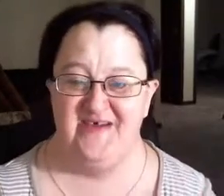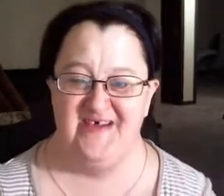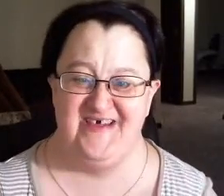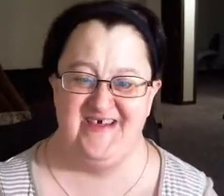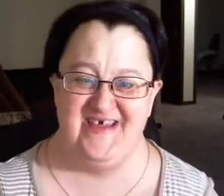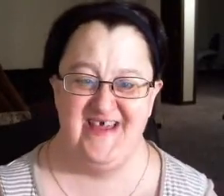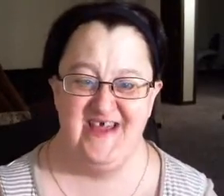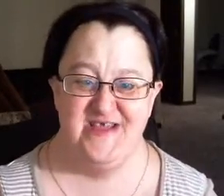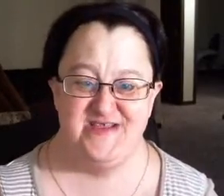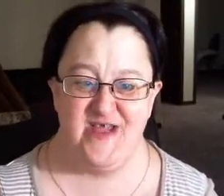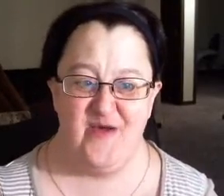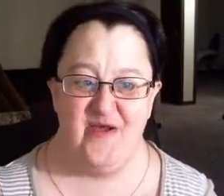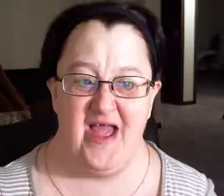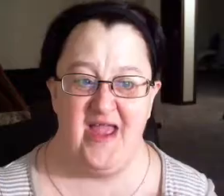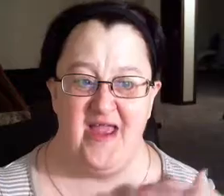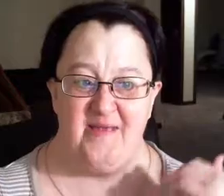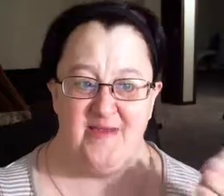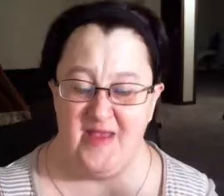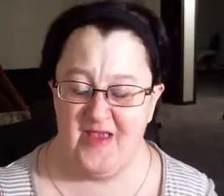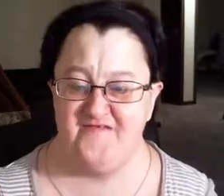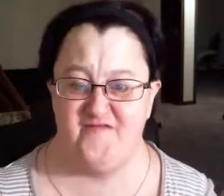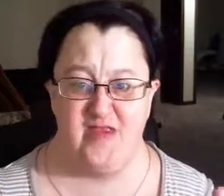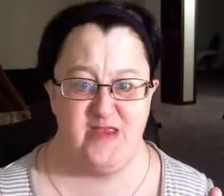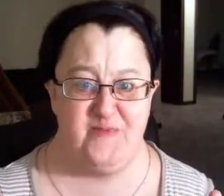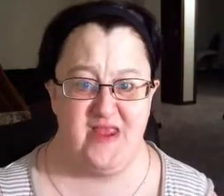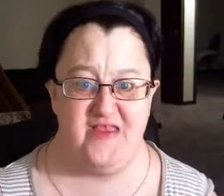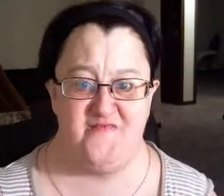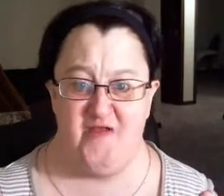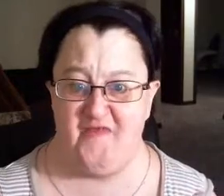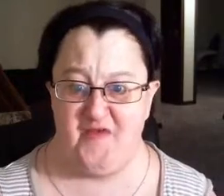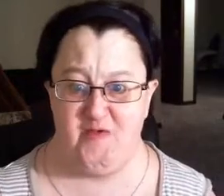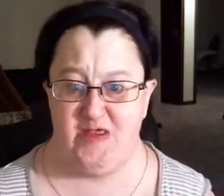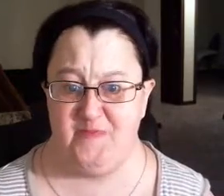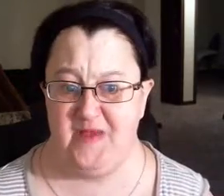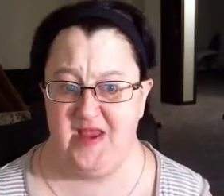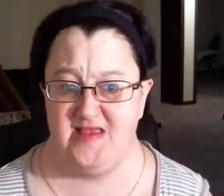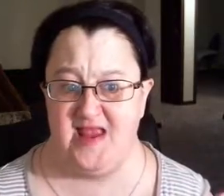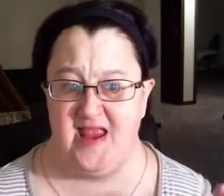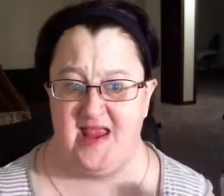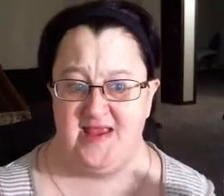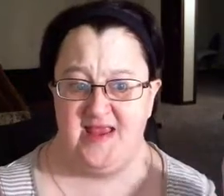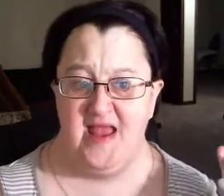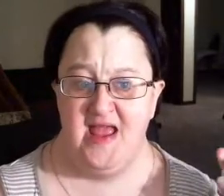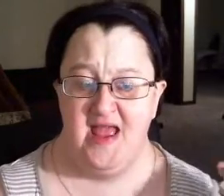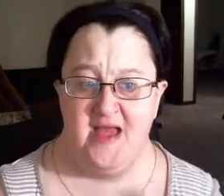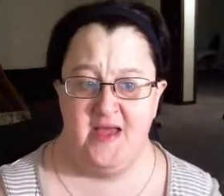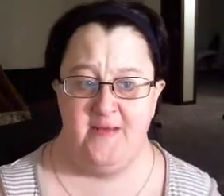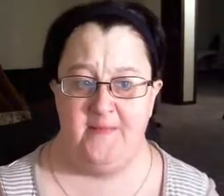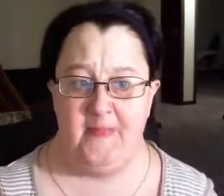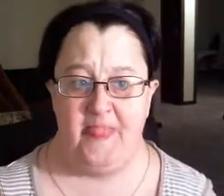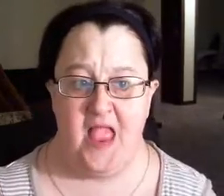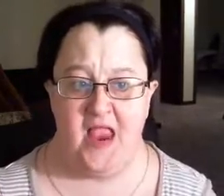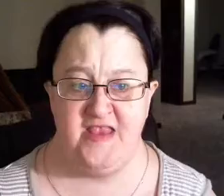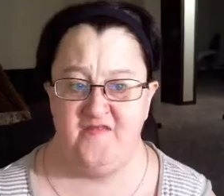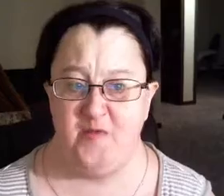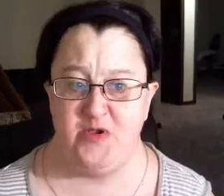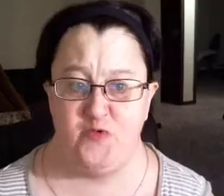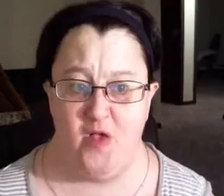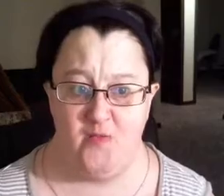so i and i'm not for recipes for healthy recipes and um i definitely want to walk